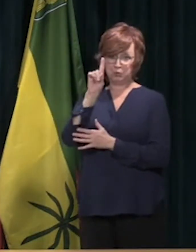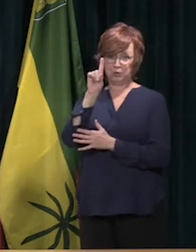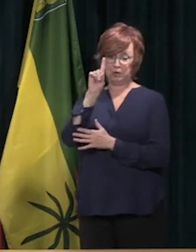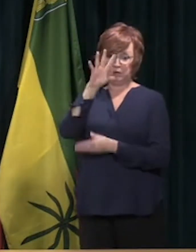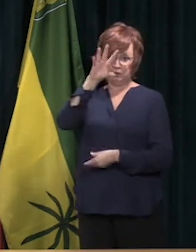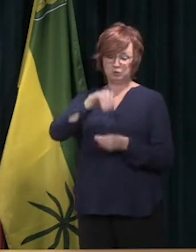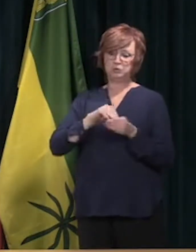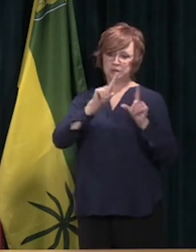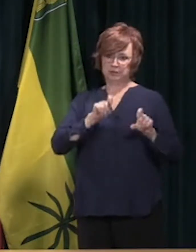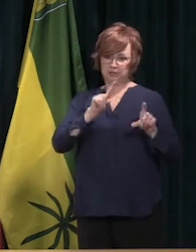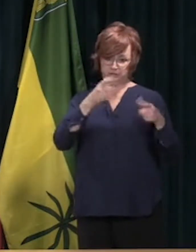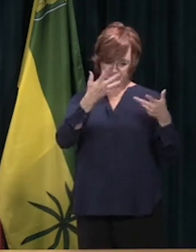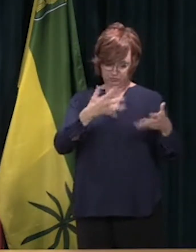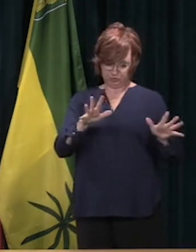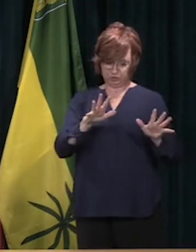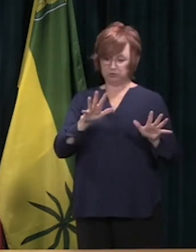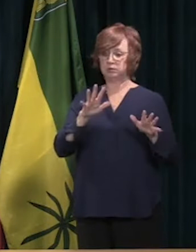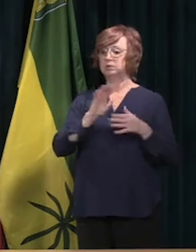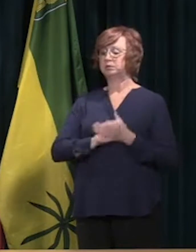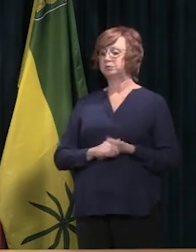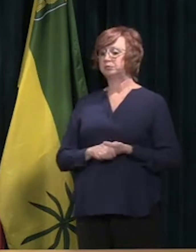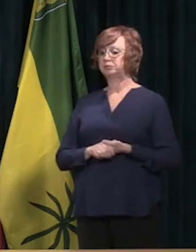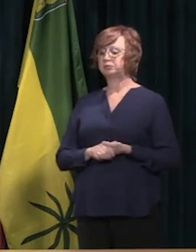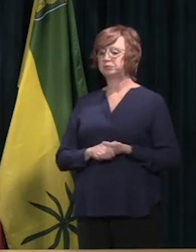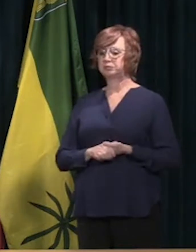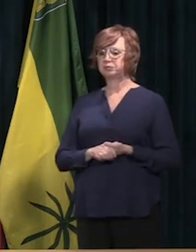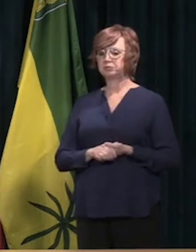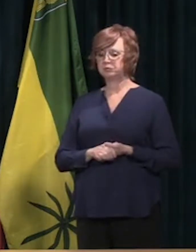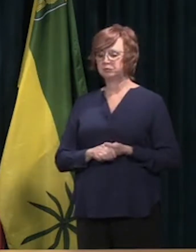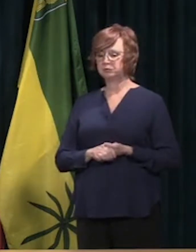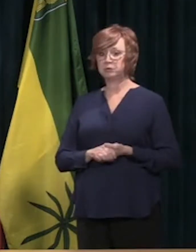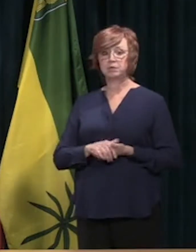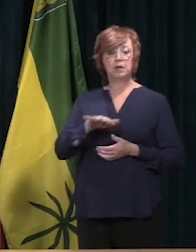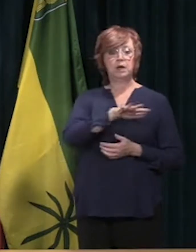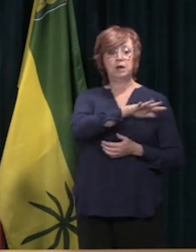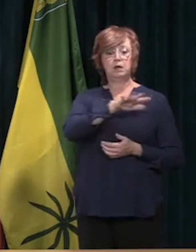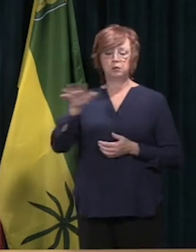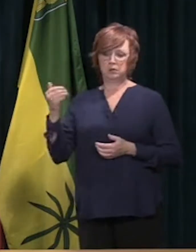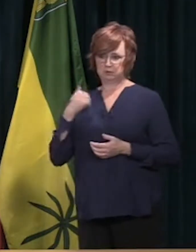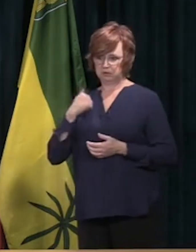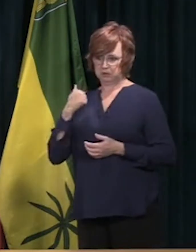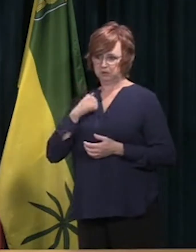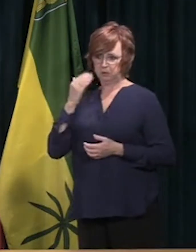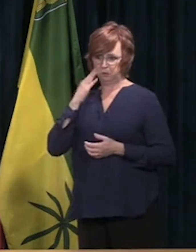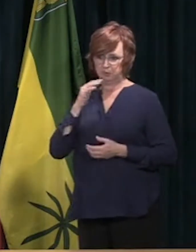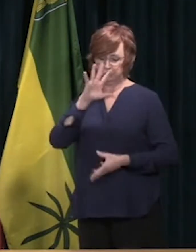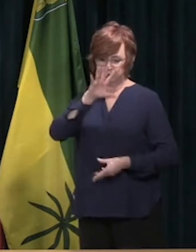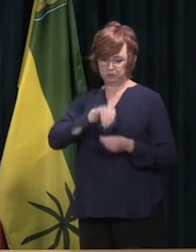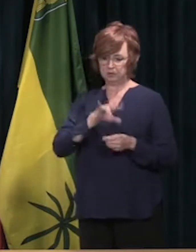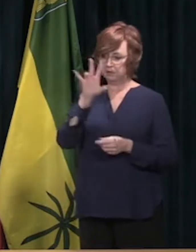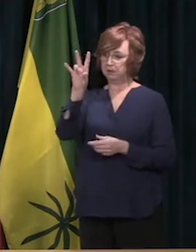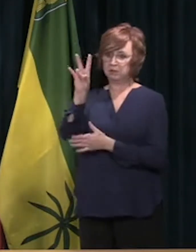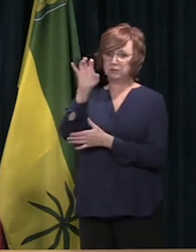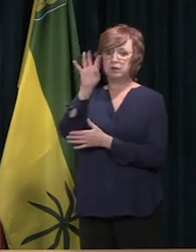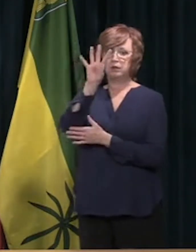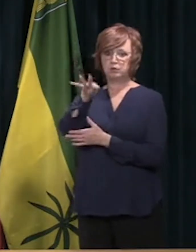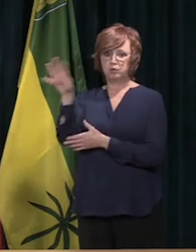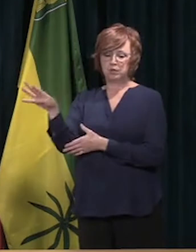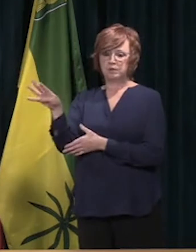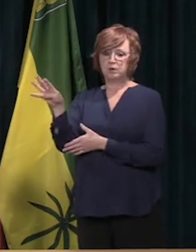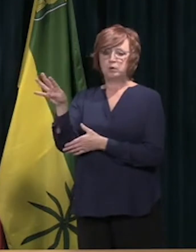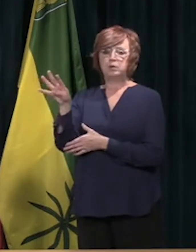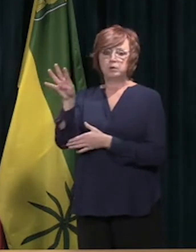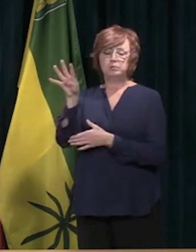2,561 tests have been performed. And in Canada, as we know, there are 744 cases, out